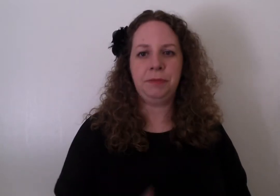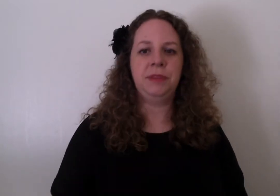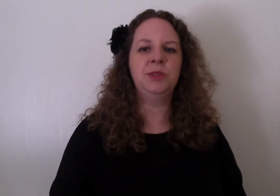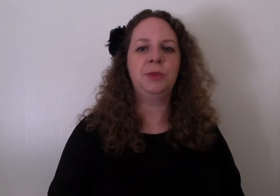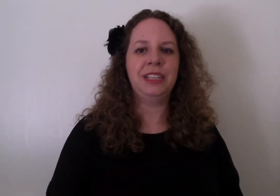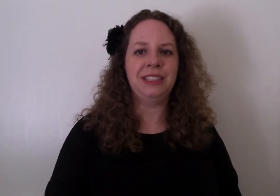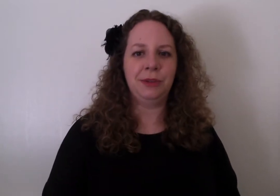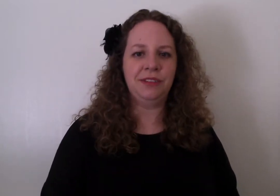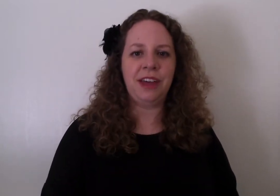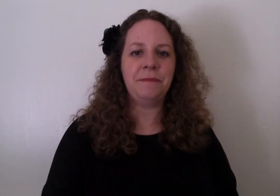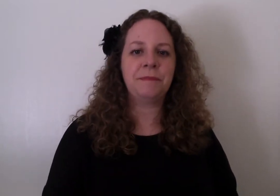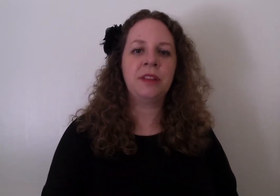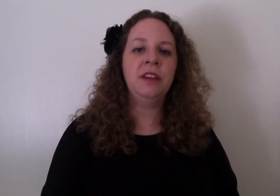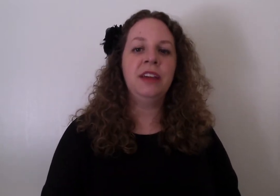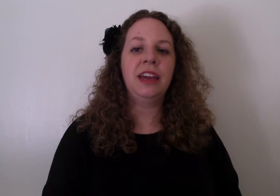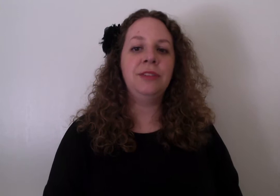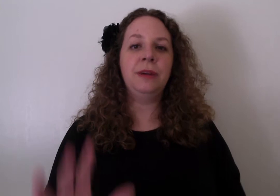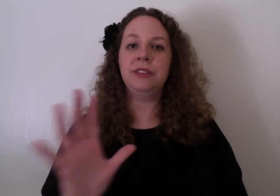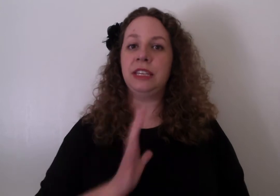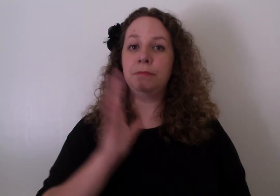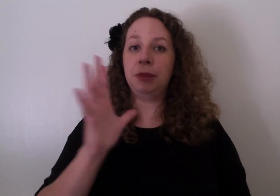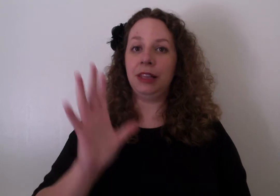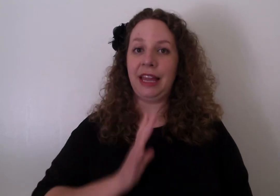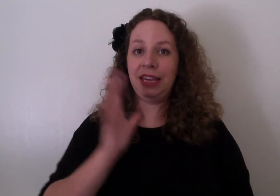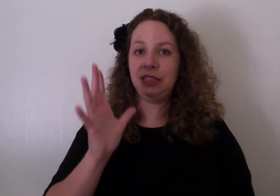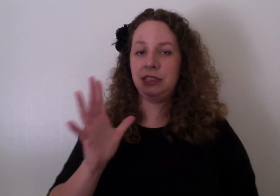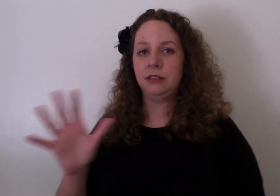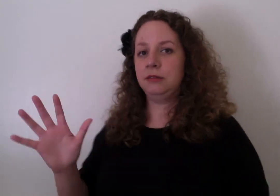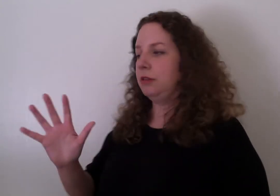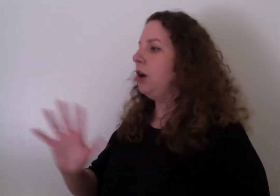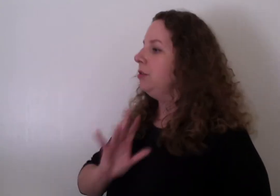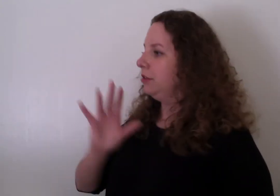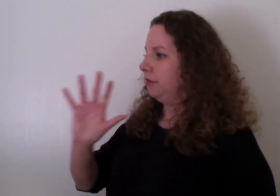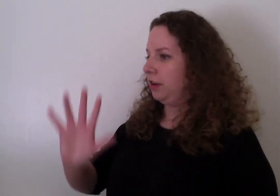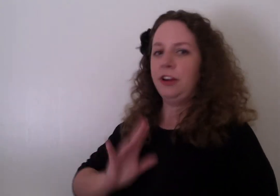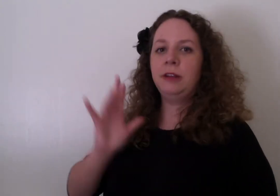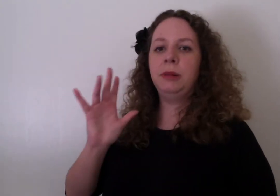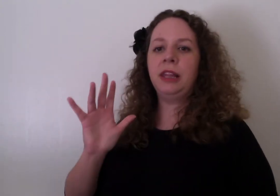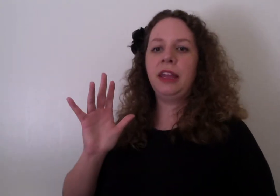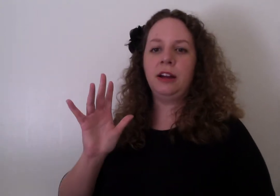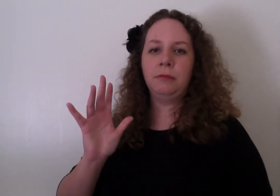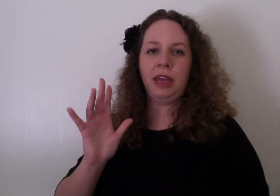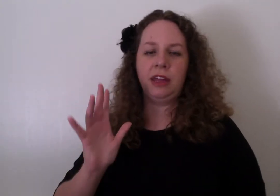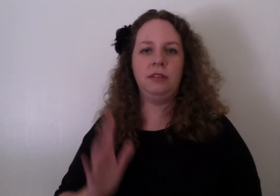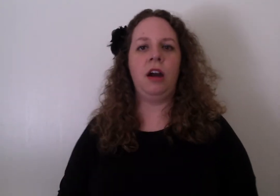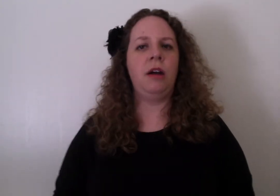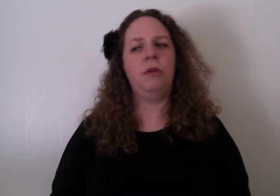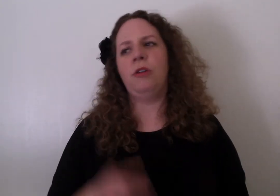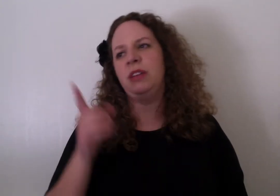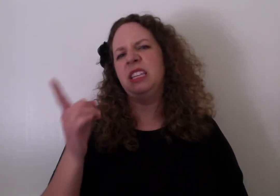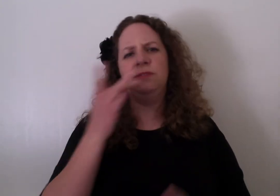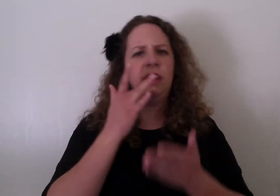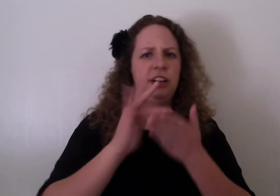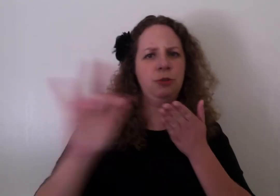That's one example of that. Okay, then we have the sign polite. Oh, they're a very polite young man. Oh, he's very